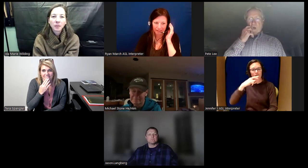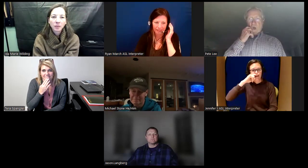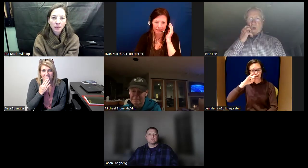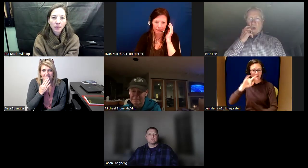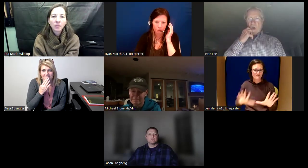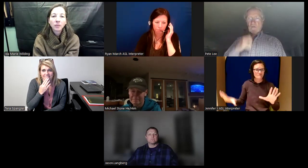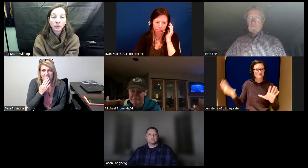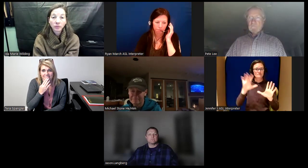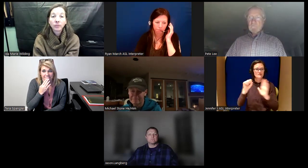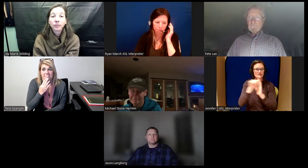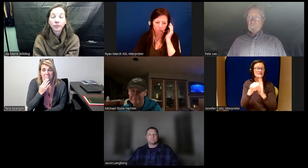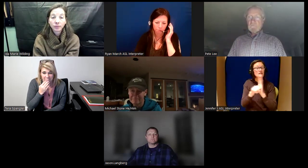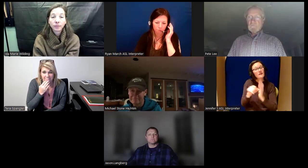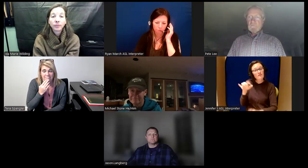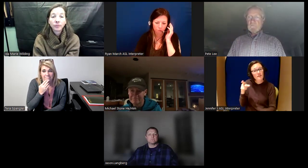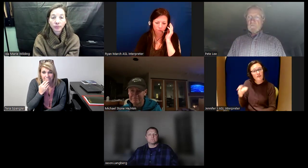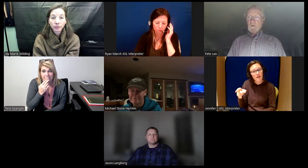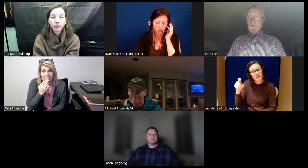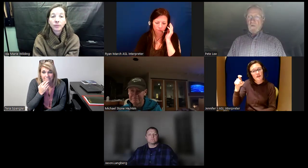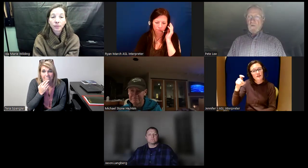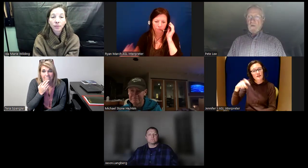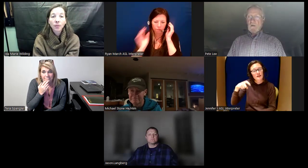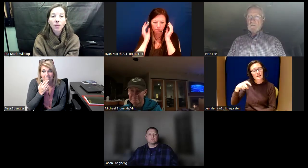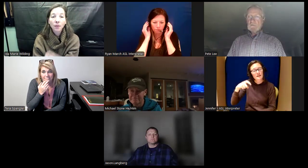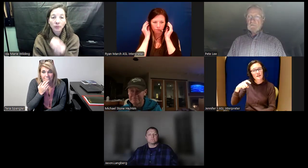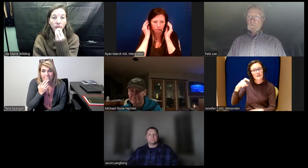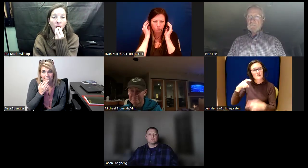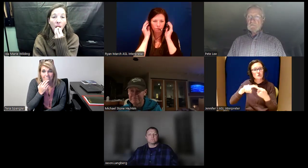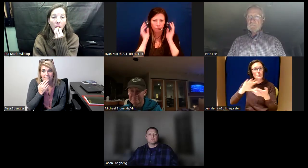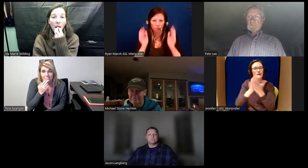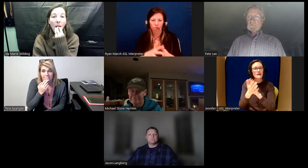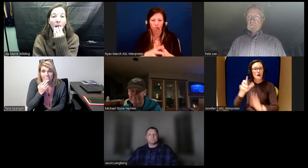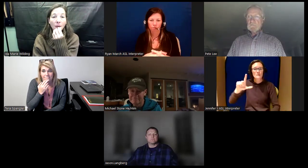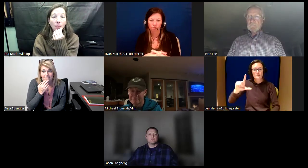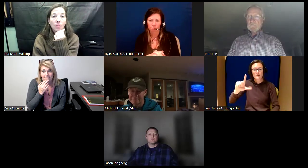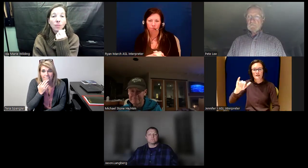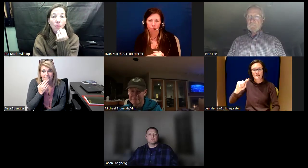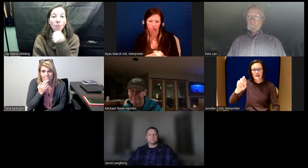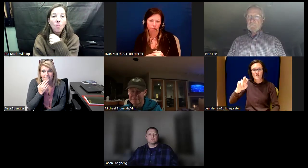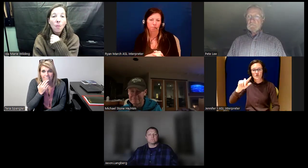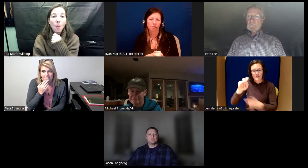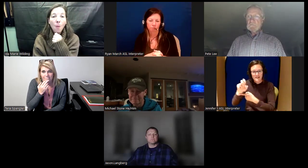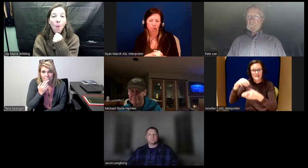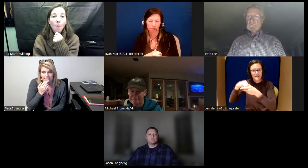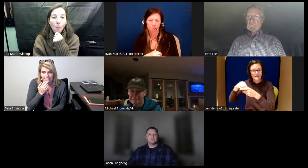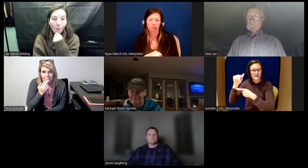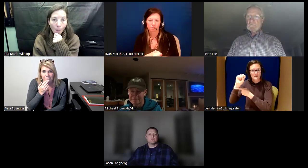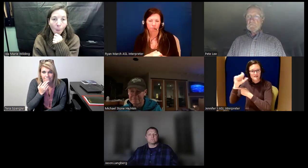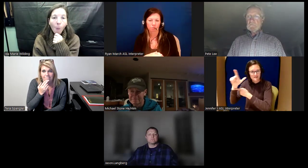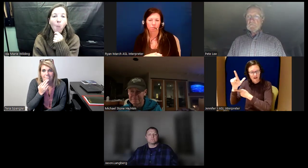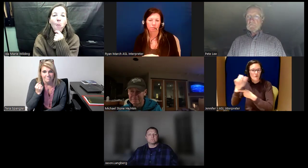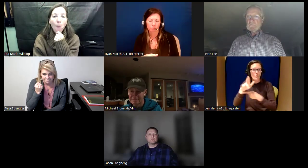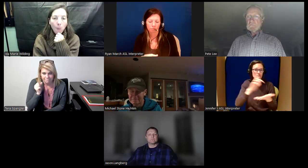they need to become literate to do an ASL or Braille or whatever